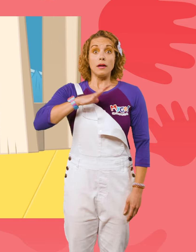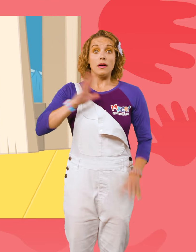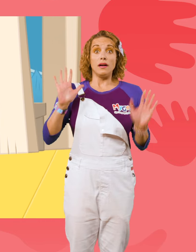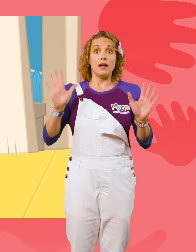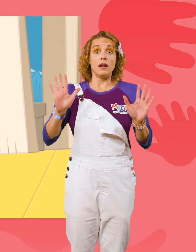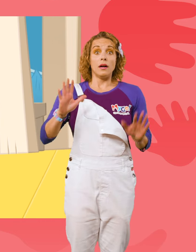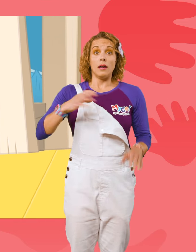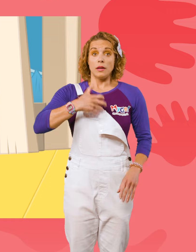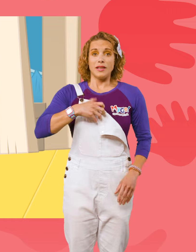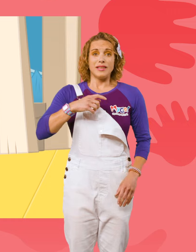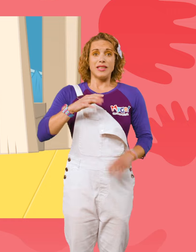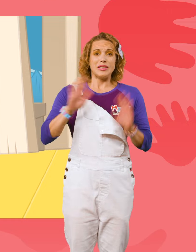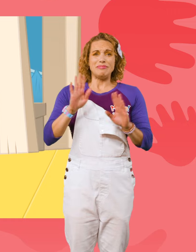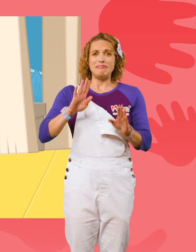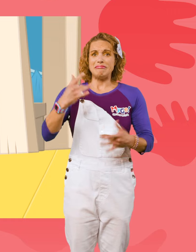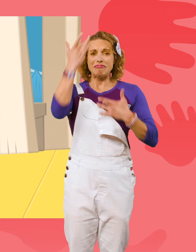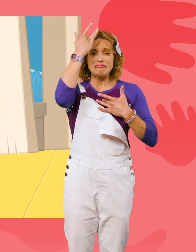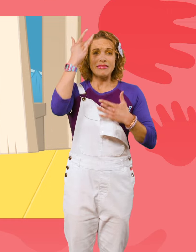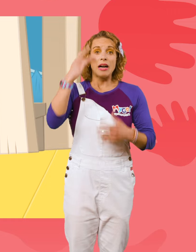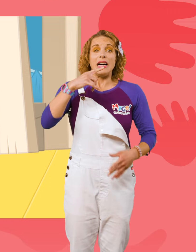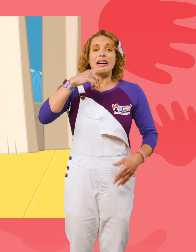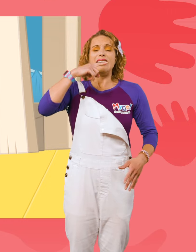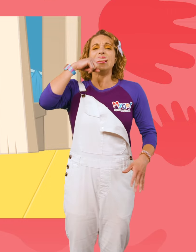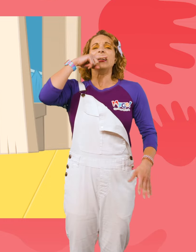Morphle, okay. Morphle, no